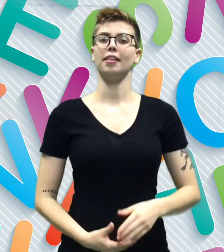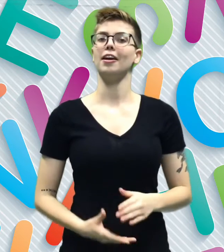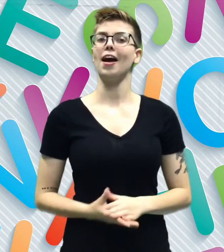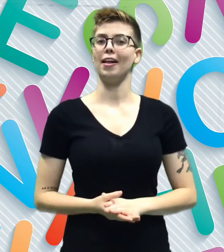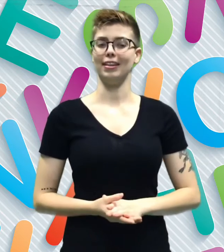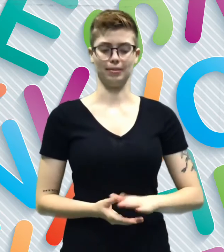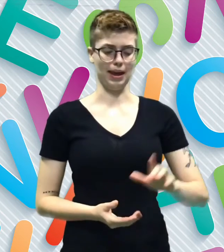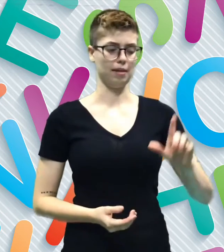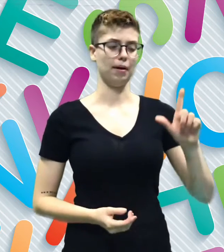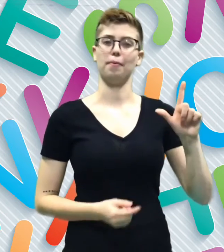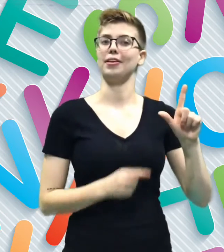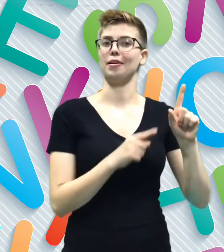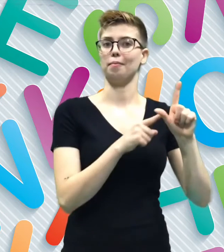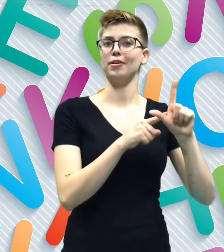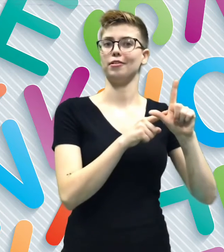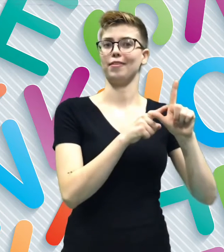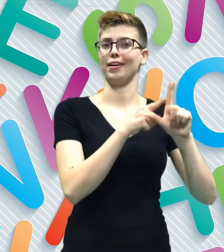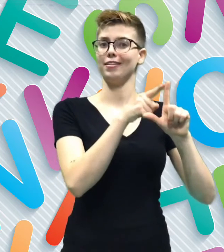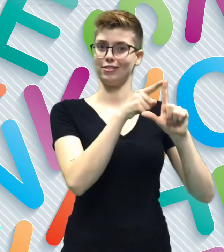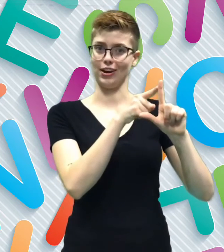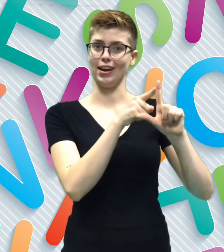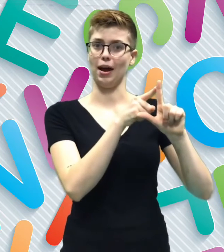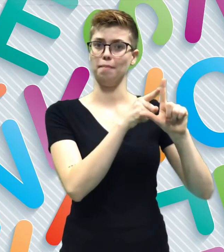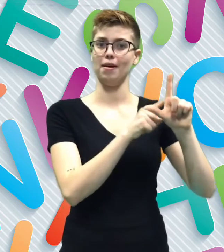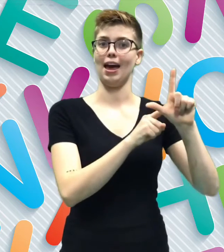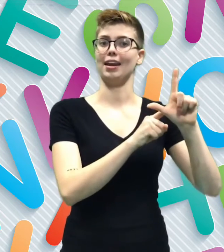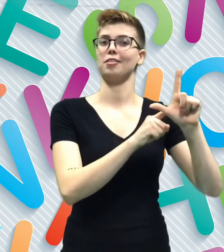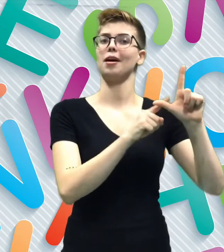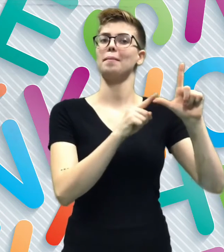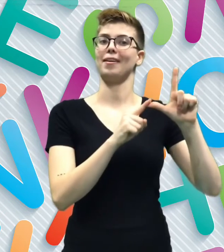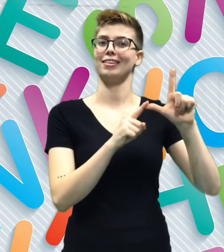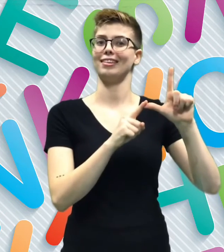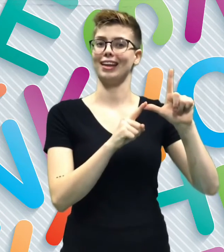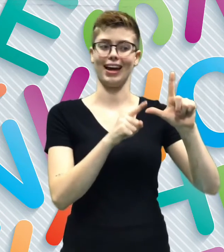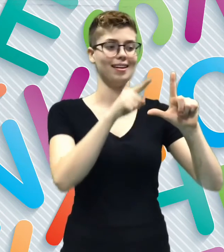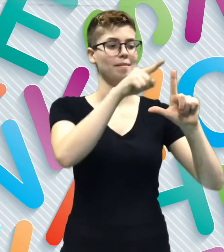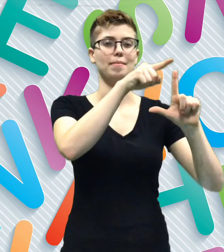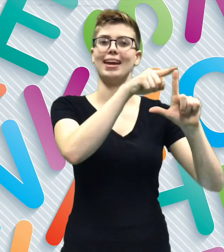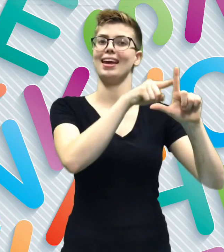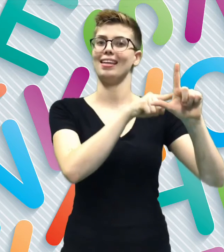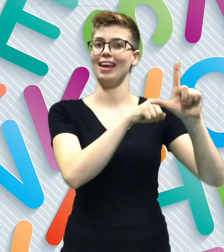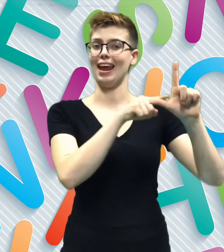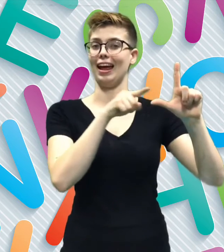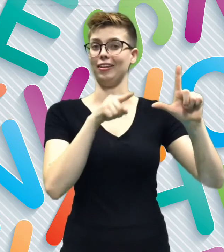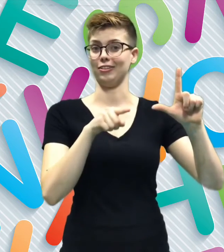letter L is made by pointing your pointer finger straight up and your thumb out to the side, making an L shape.